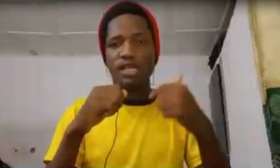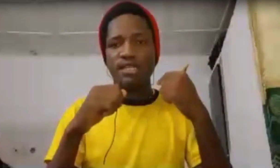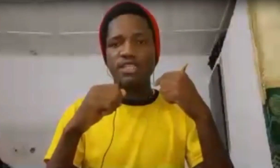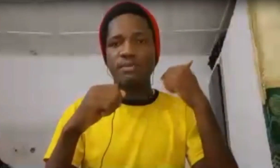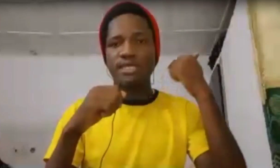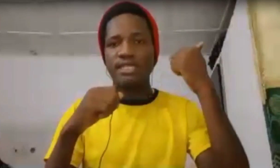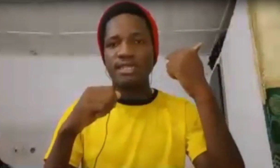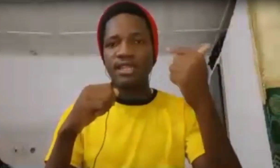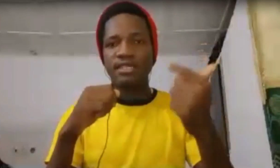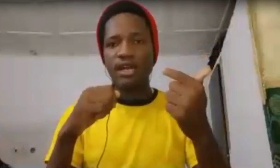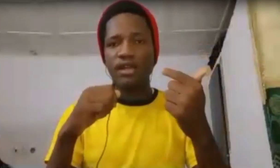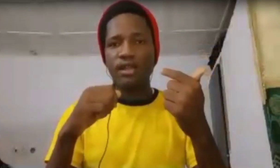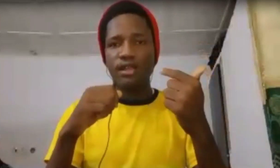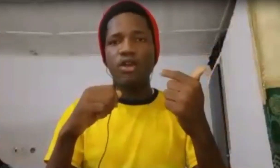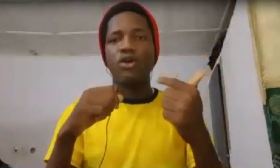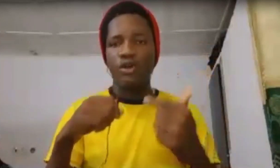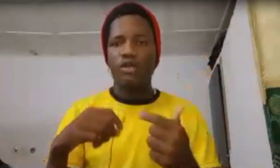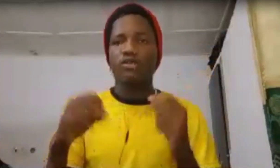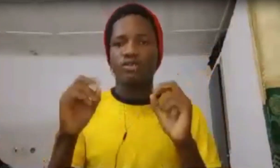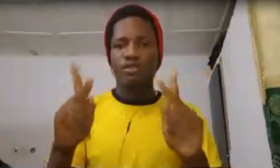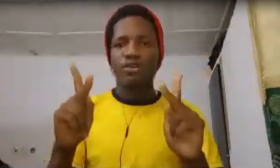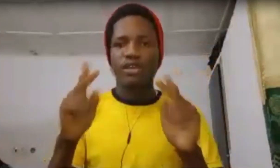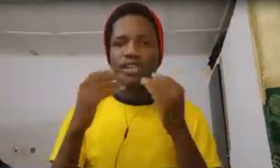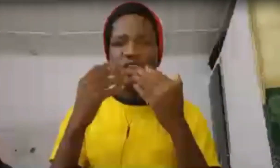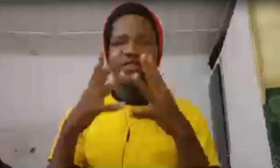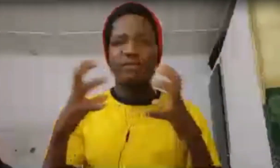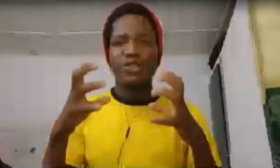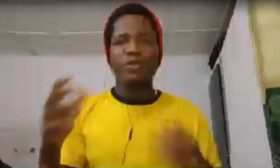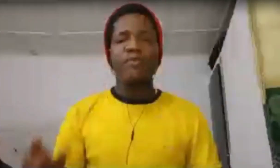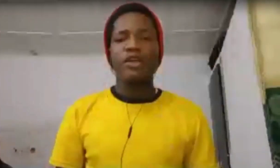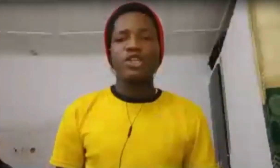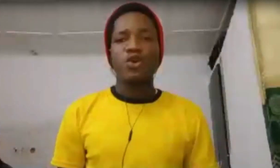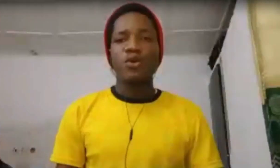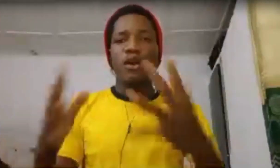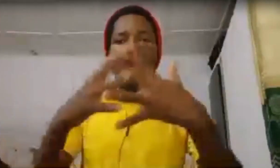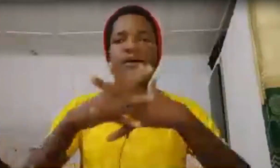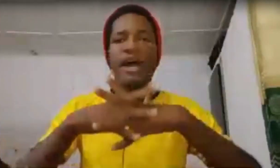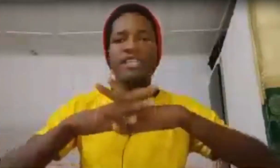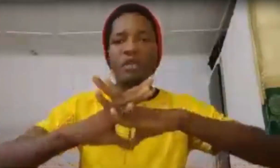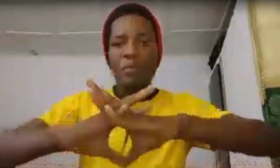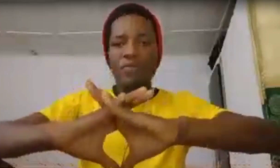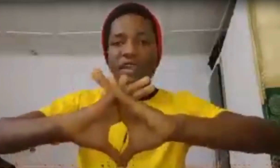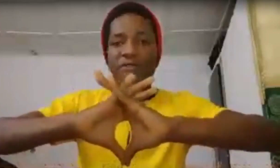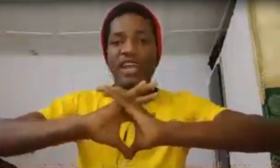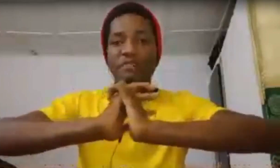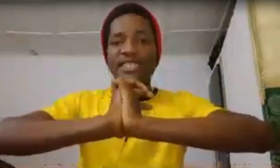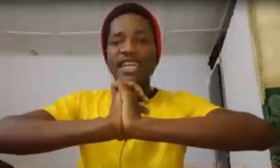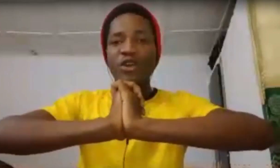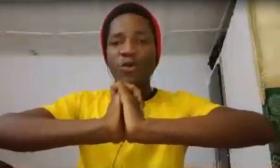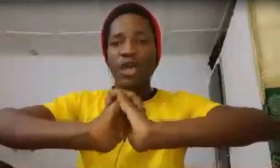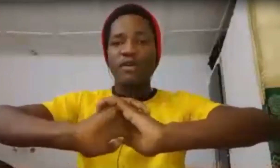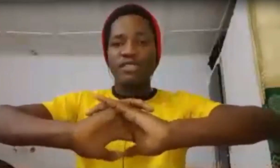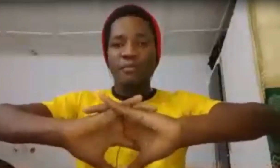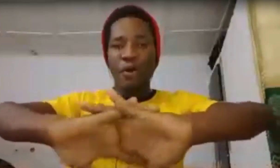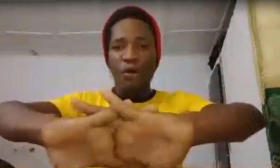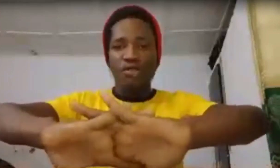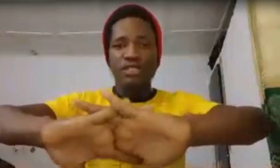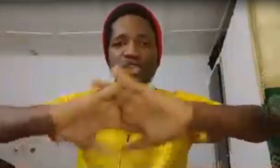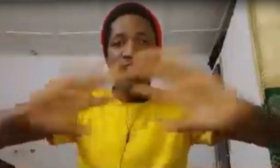it has to be sent in later. Okay, good. Okay, thank you very much. So our hands may not be very free, especially the older ones among us. The younger